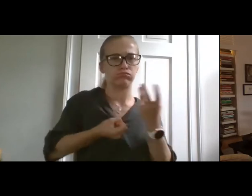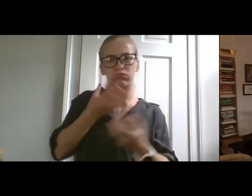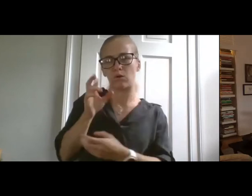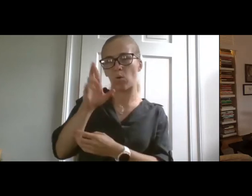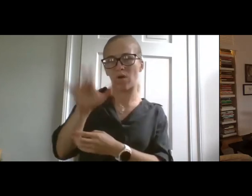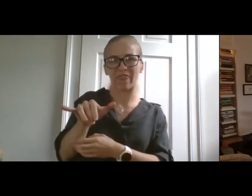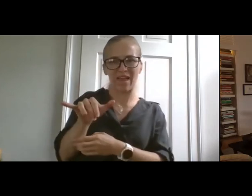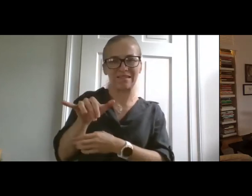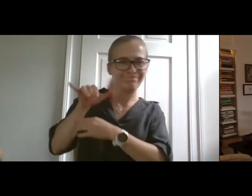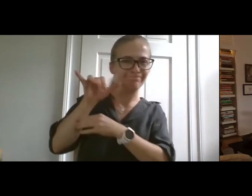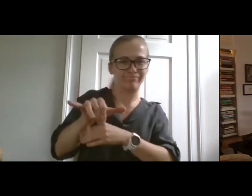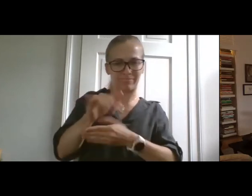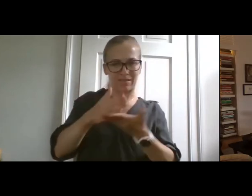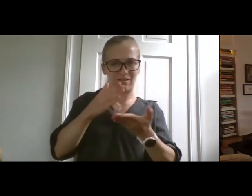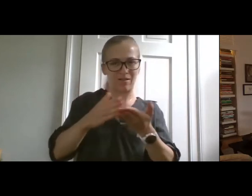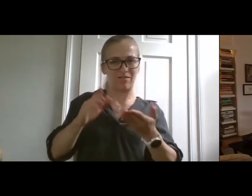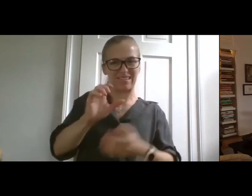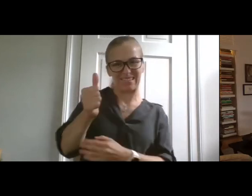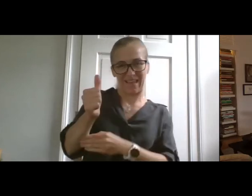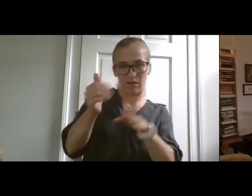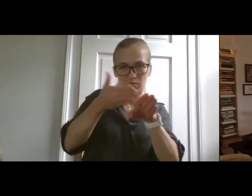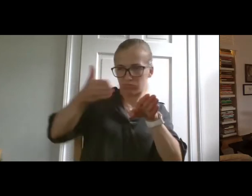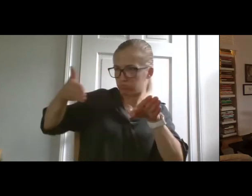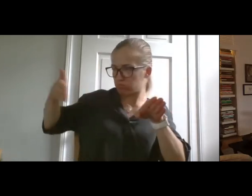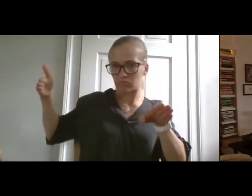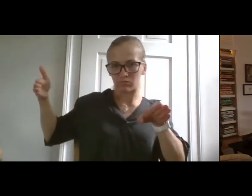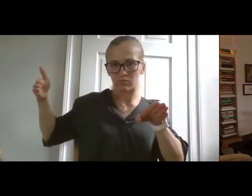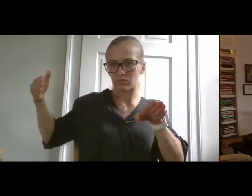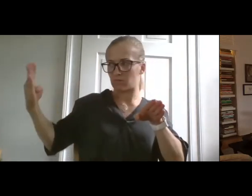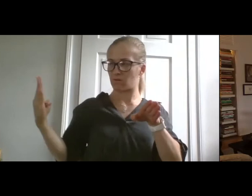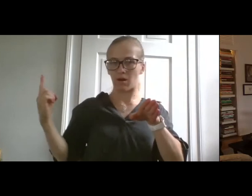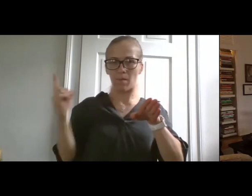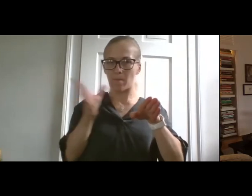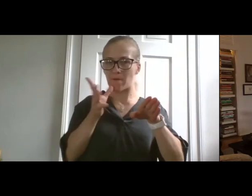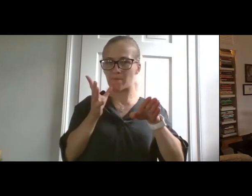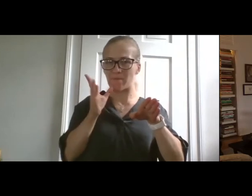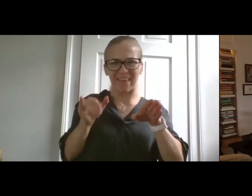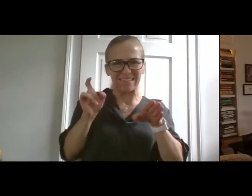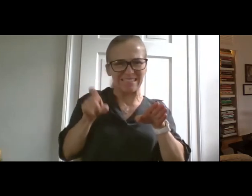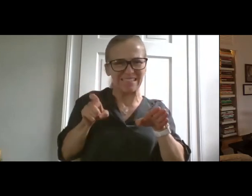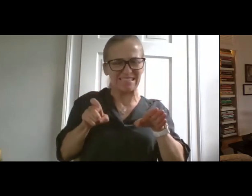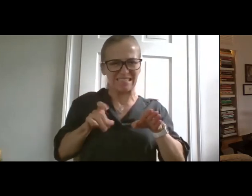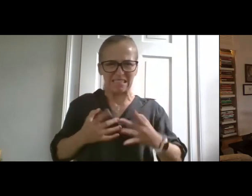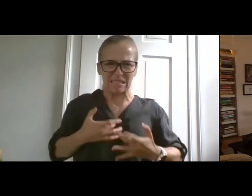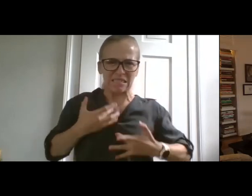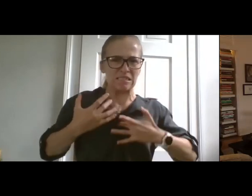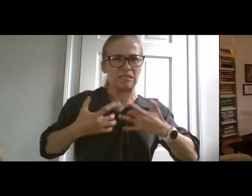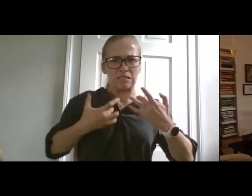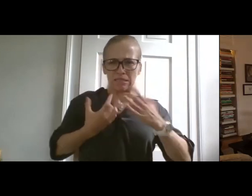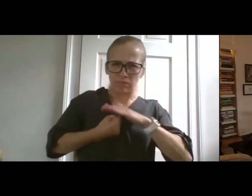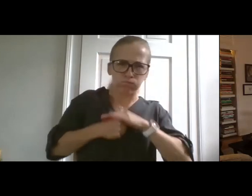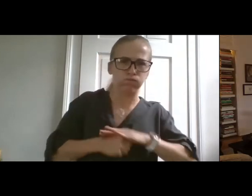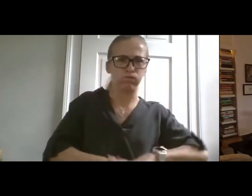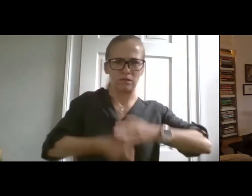stationary section, 10 aisles away from my mother. The need is awful, immediate, as if I'm caught in